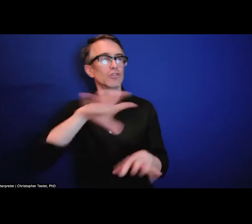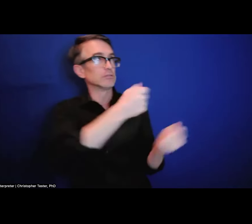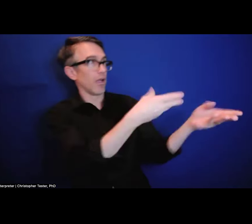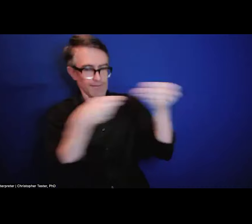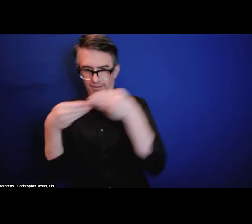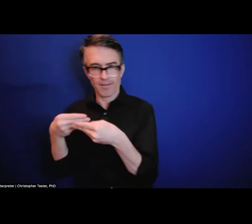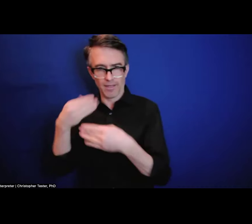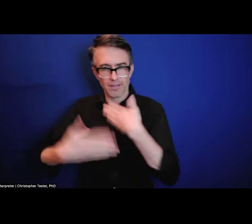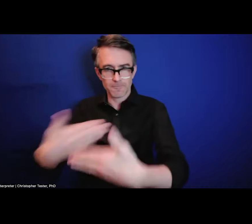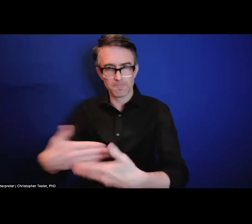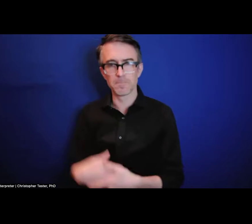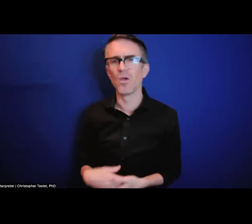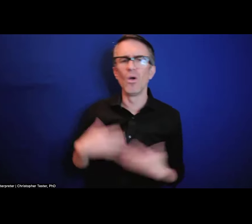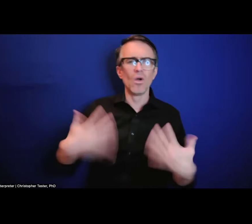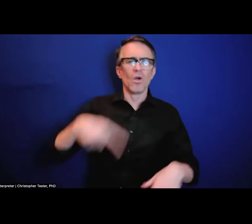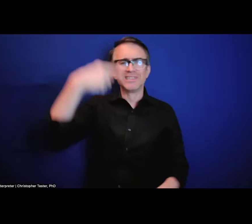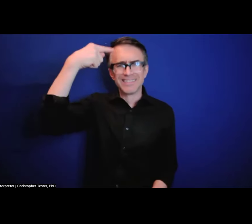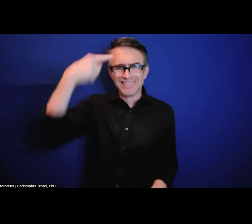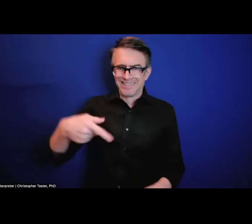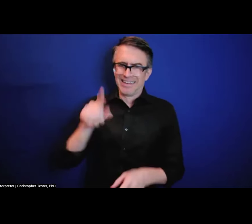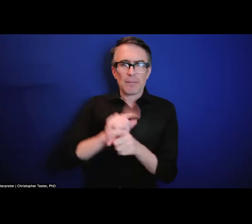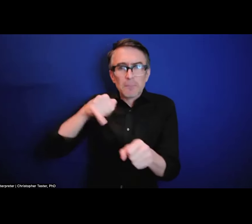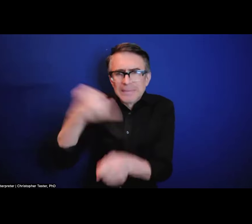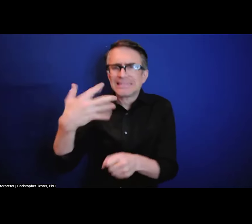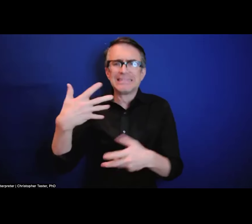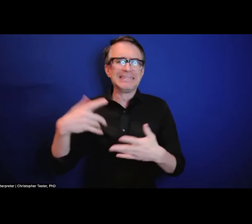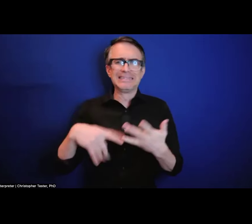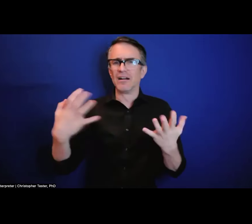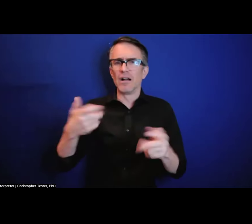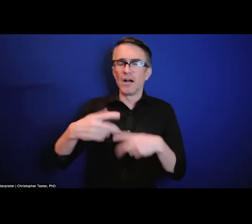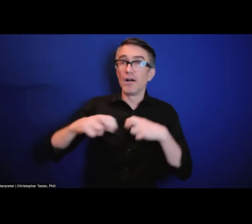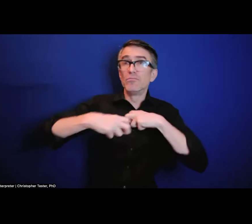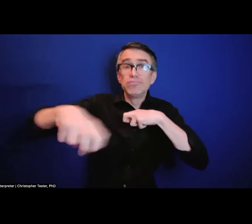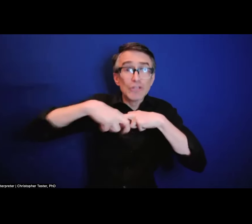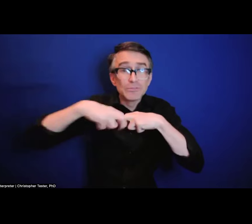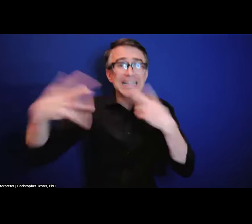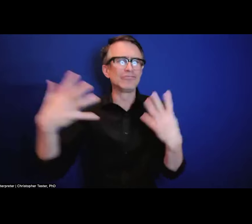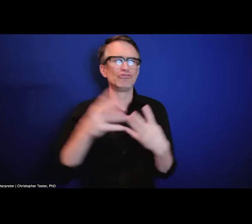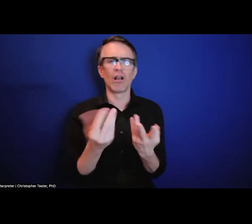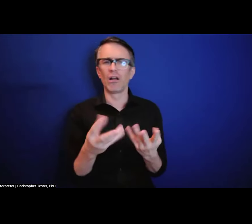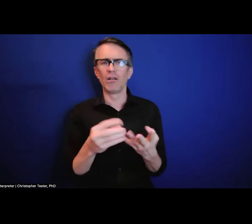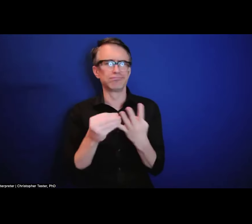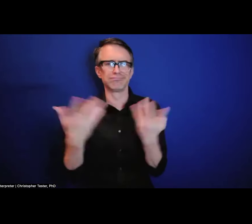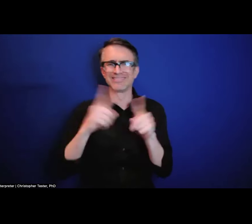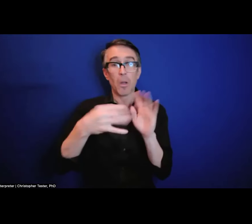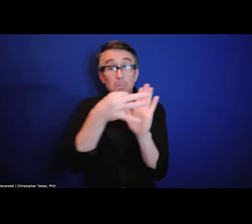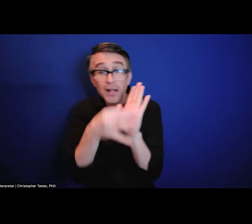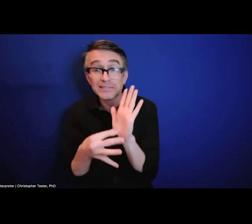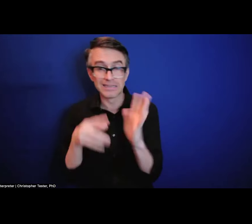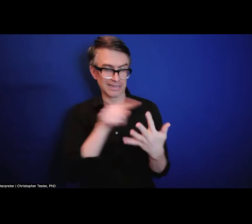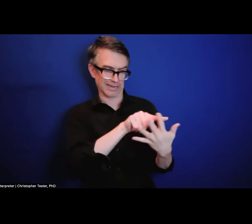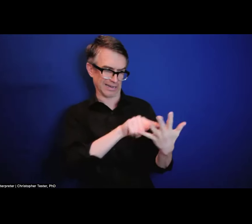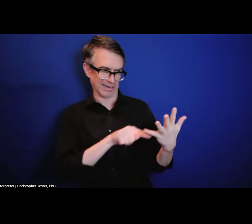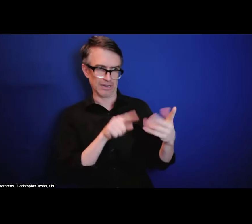of persons with disabilities. Moving from policies to services, the bank finances the construction of